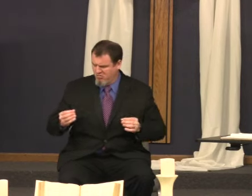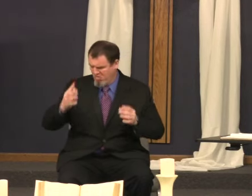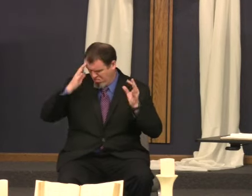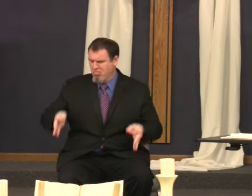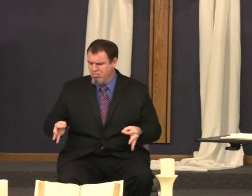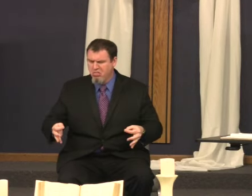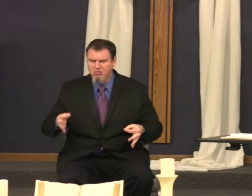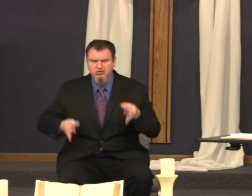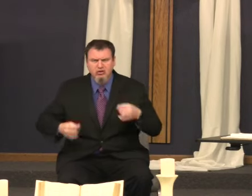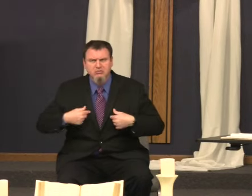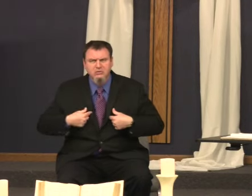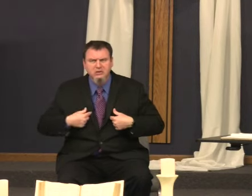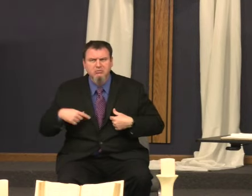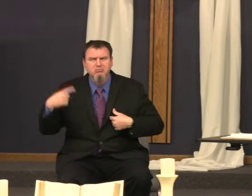Judging anybody.